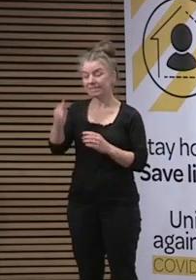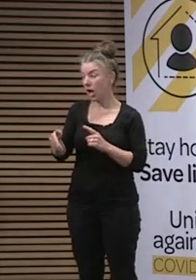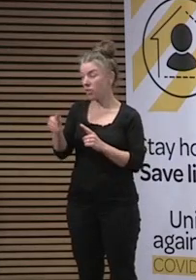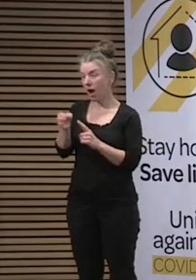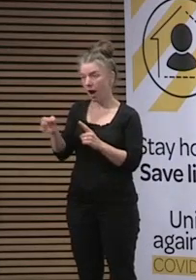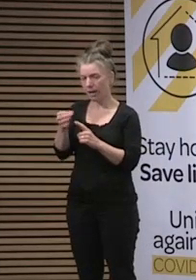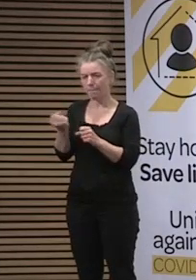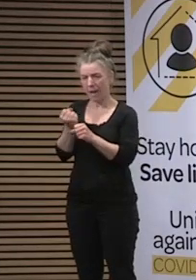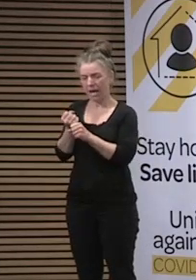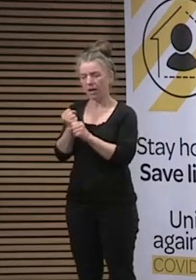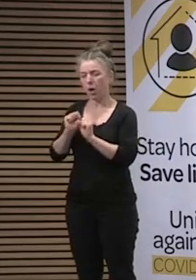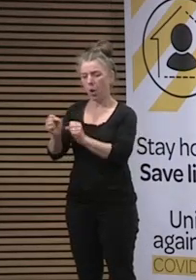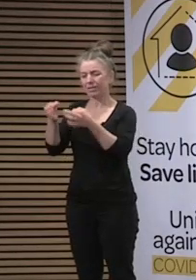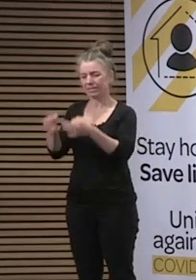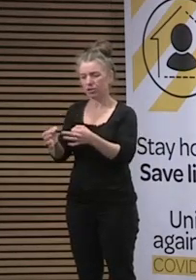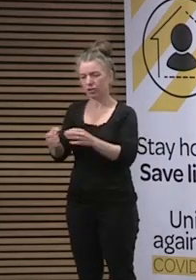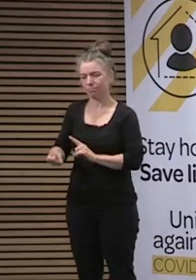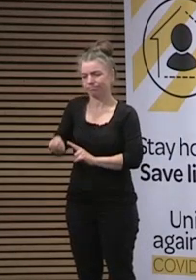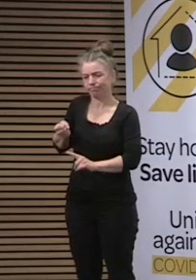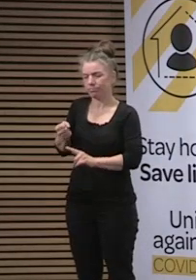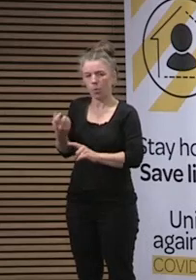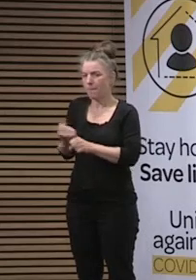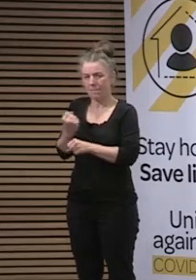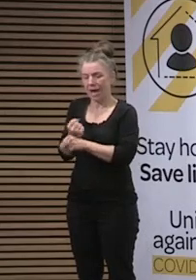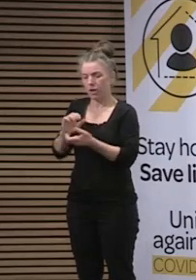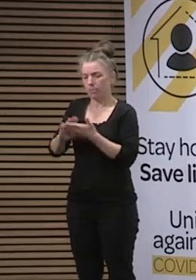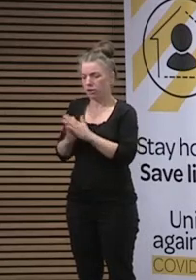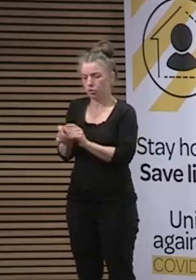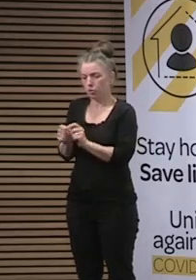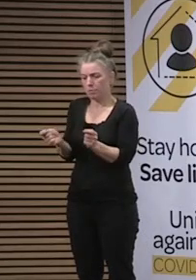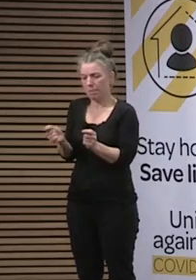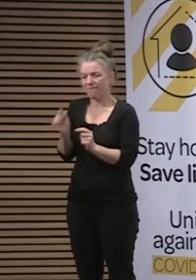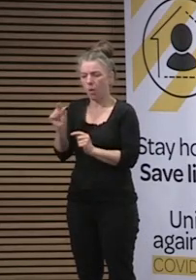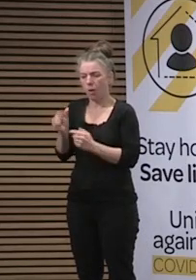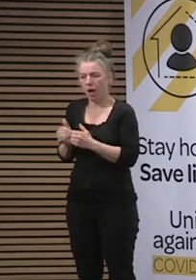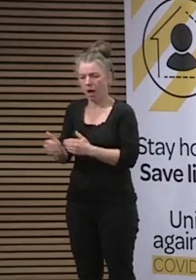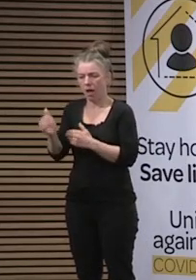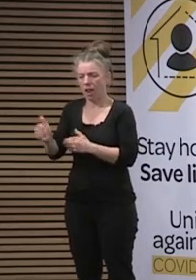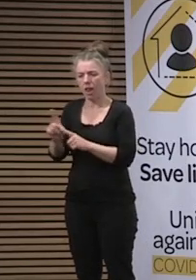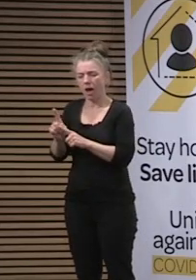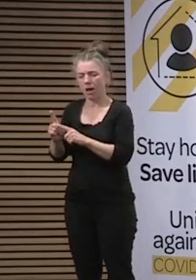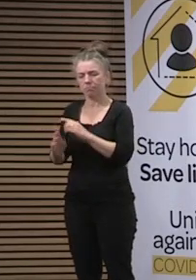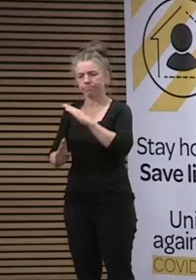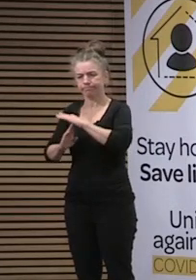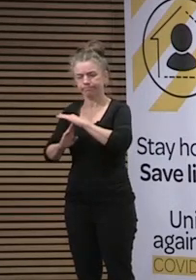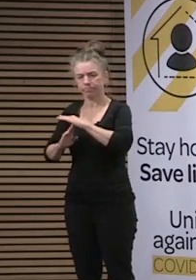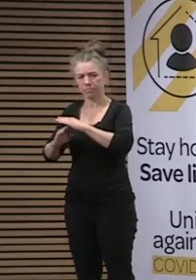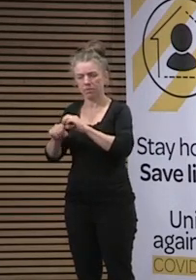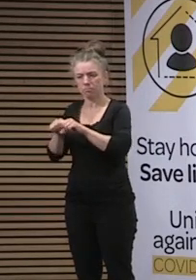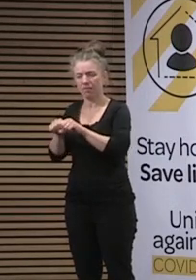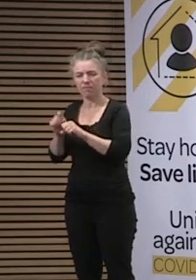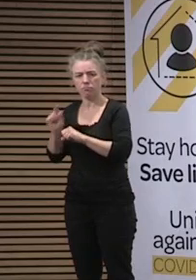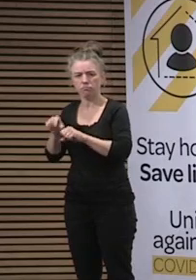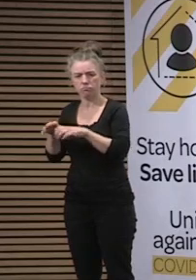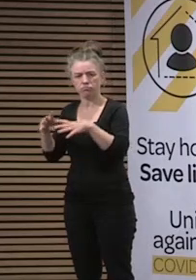go into hiatus for this period. That's my understanding. But you'll see that we are having those conversations to see if there are other ways that